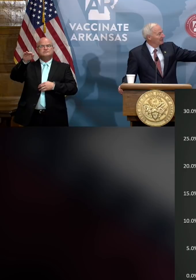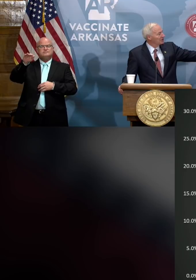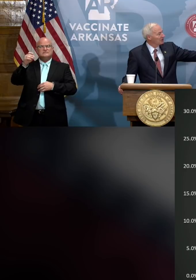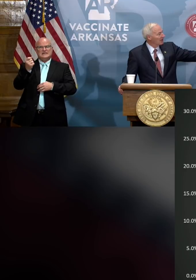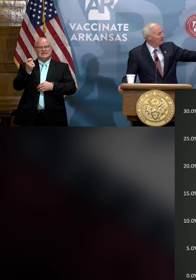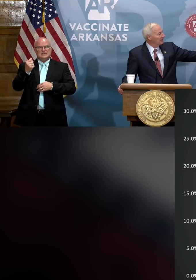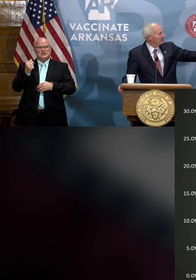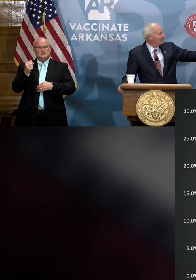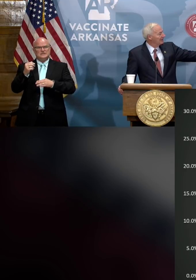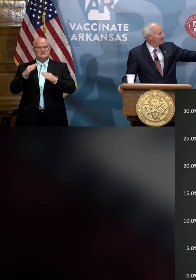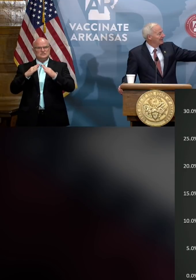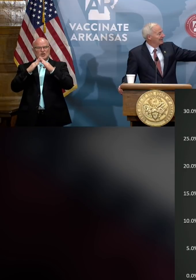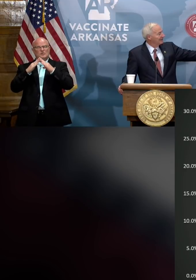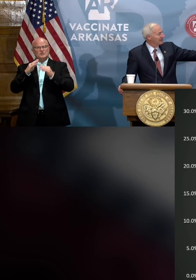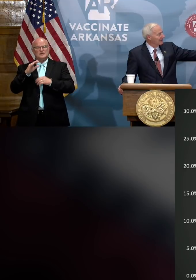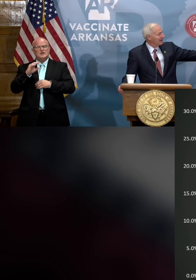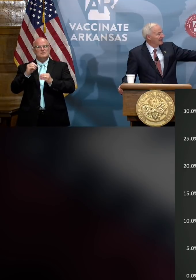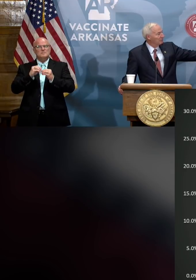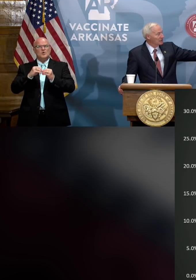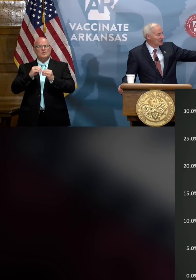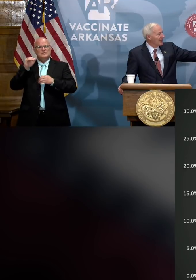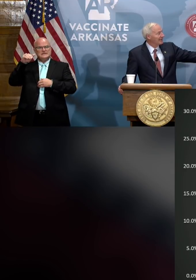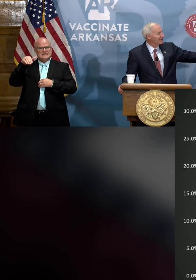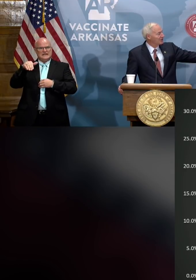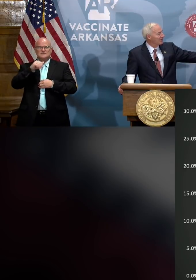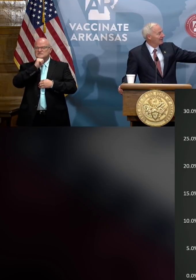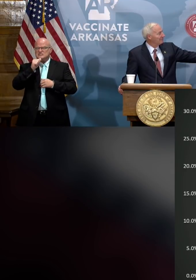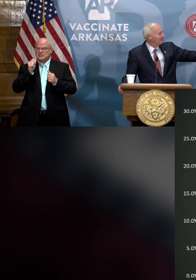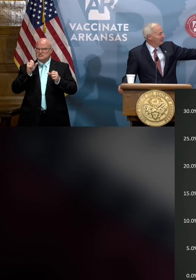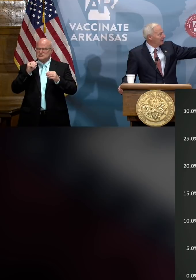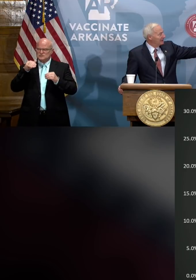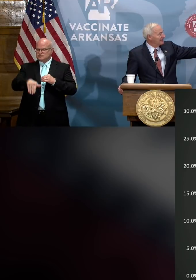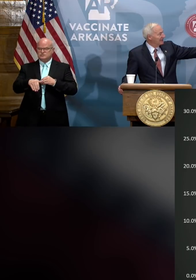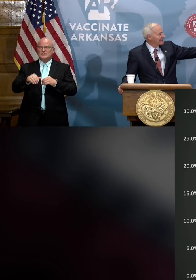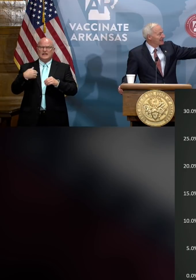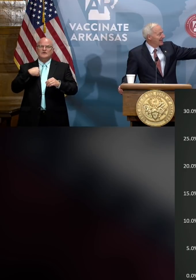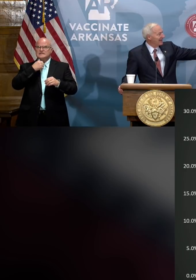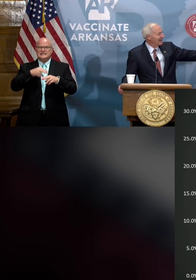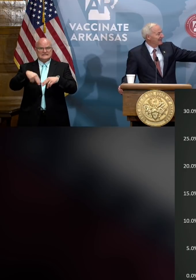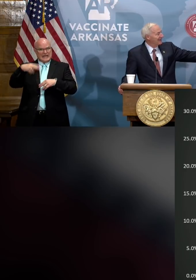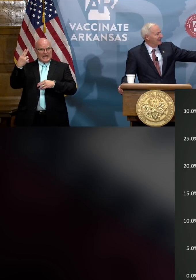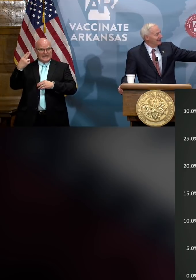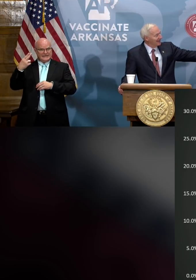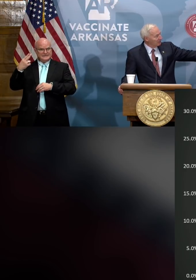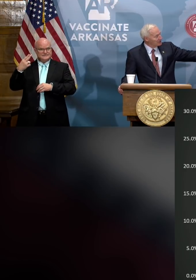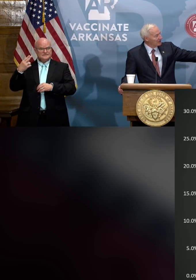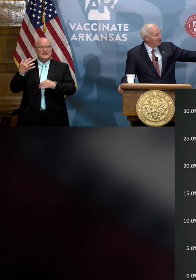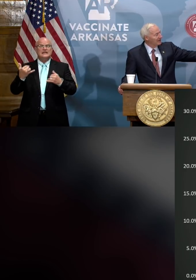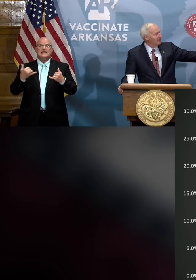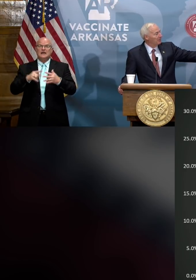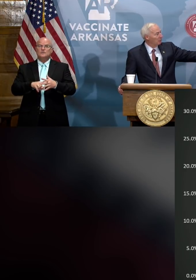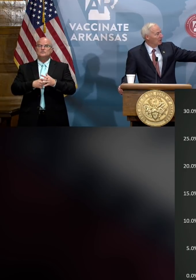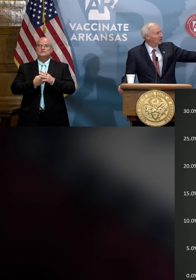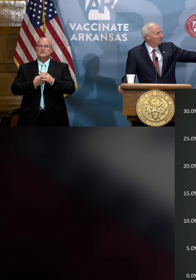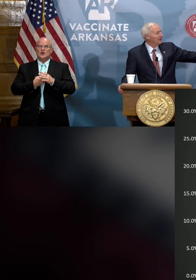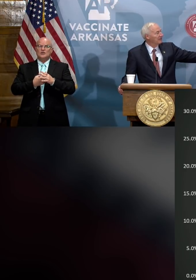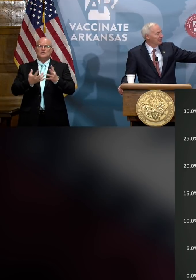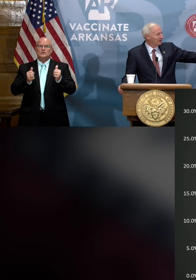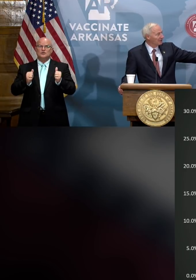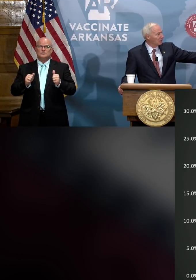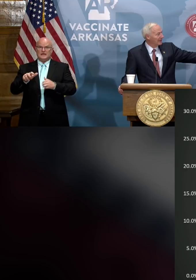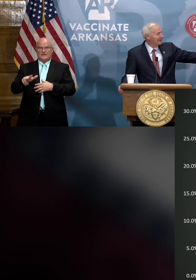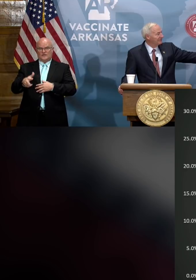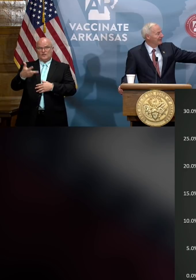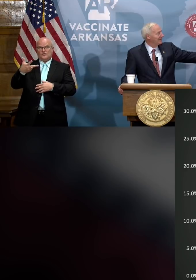a little bit sharper. The decline was not as sharp, and we didn't get as high. Now we're starting up on what could be